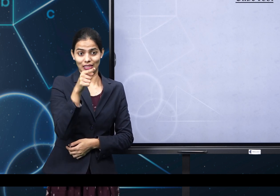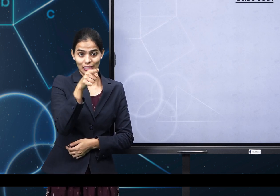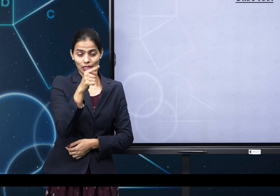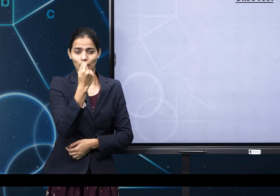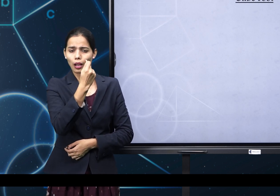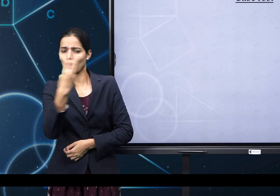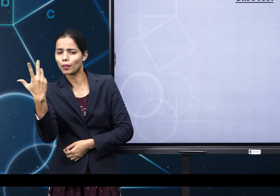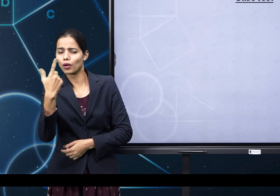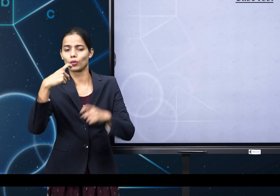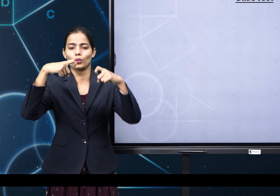number.